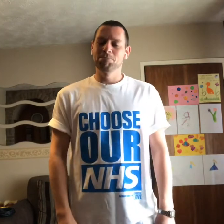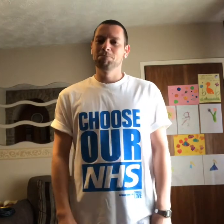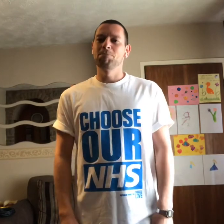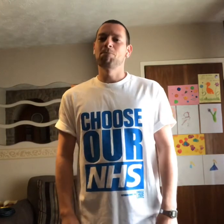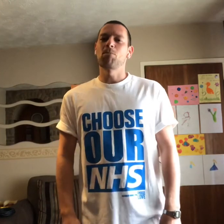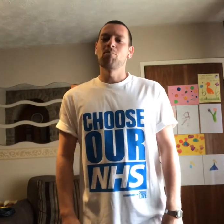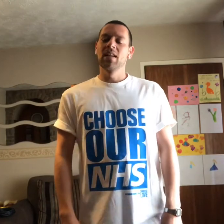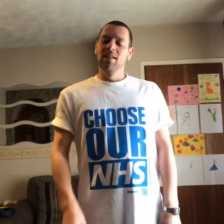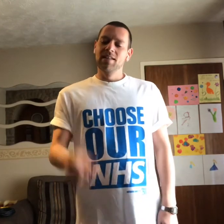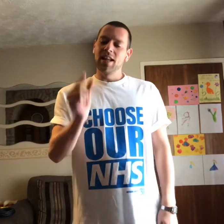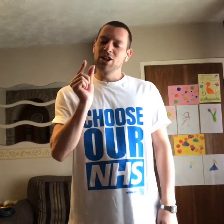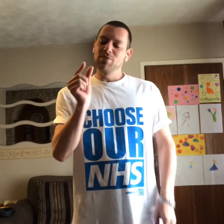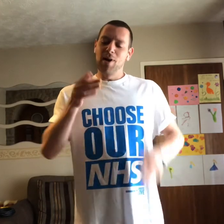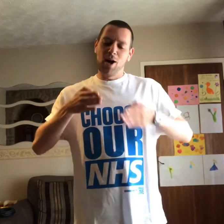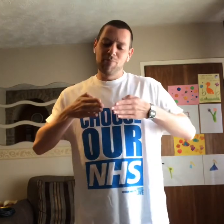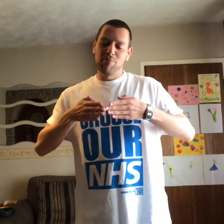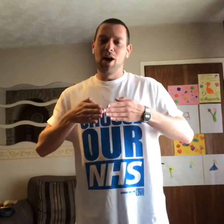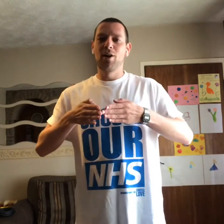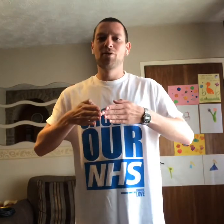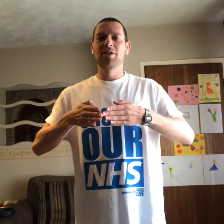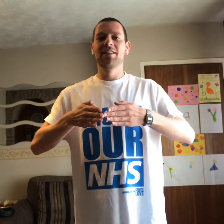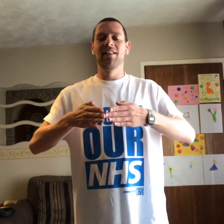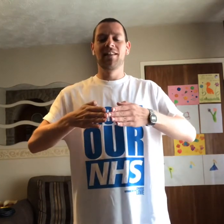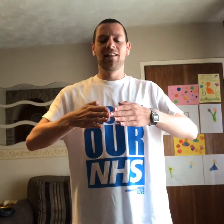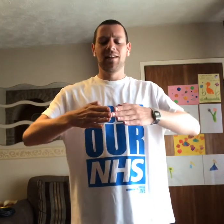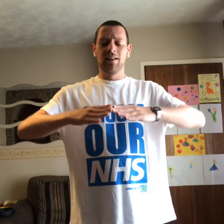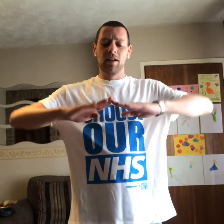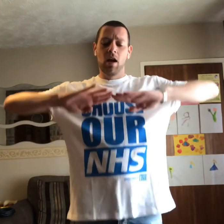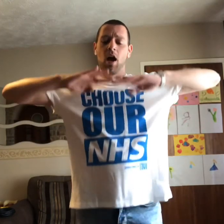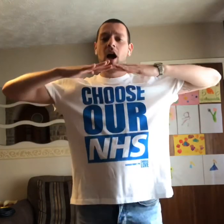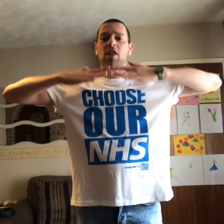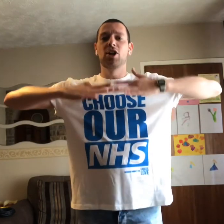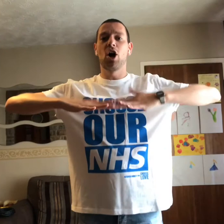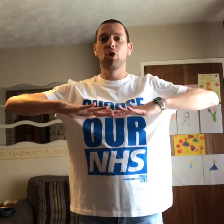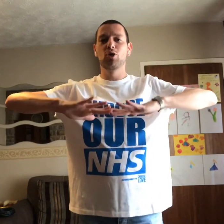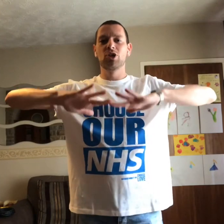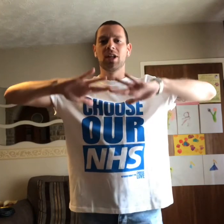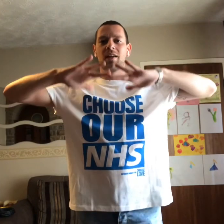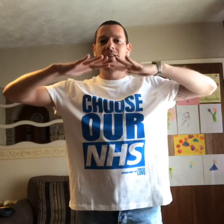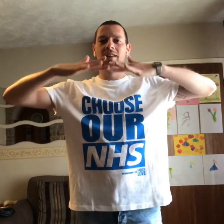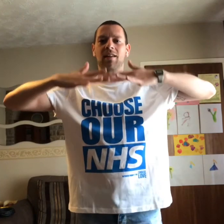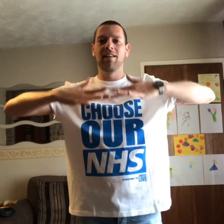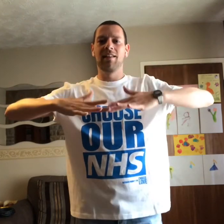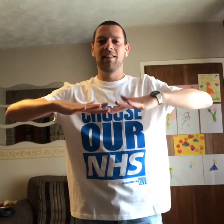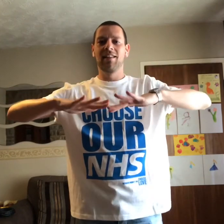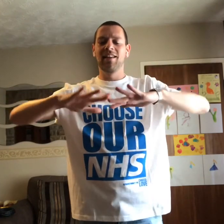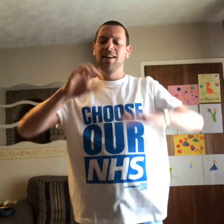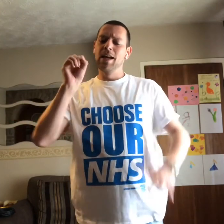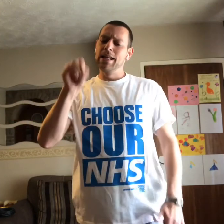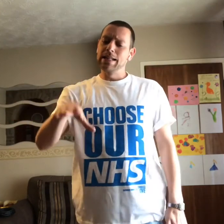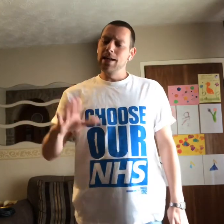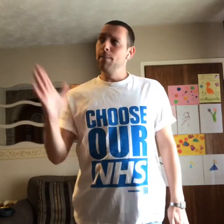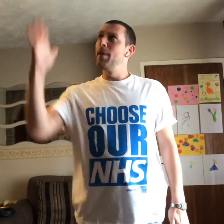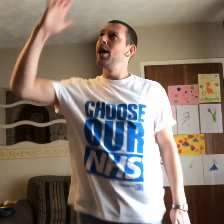Like a small boat on the ocean Sending big